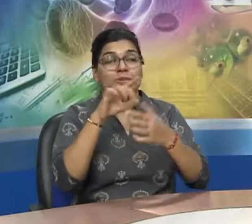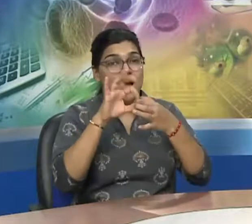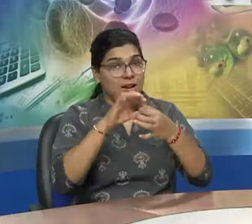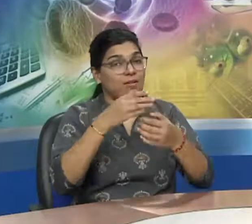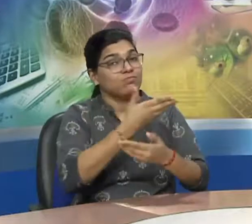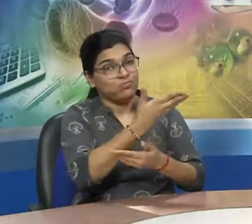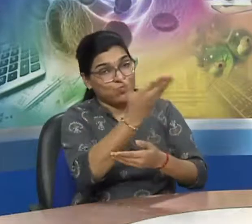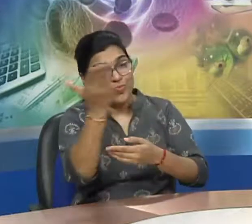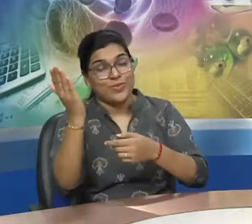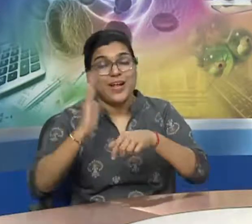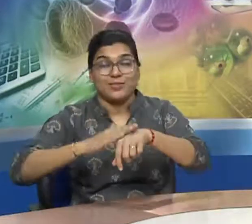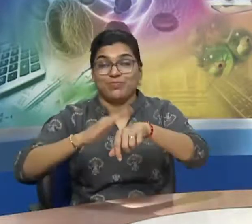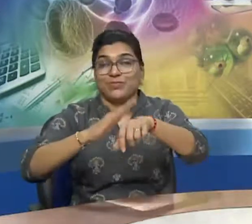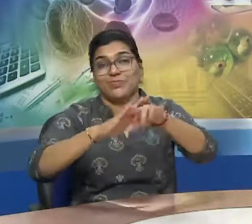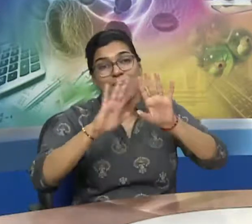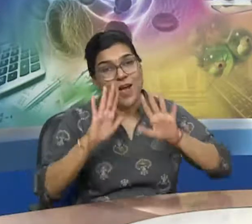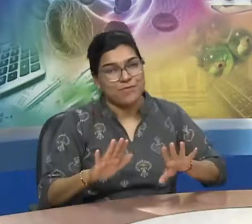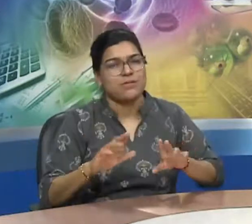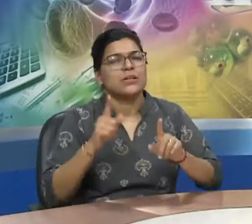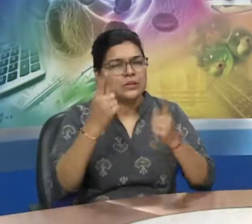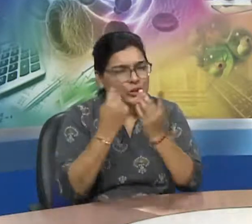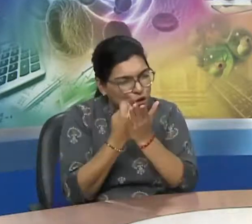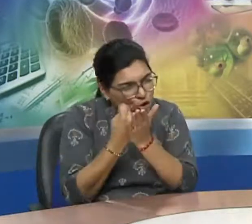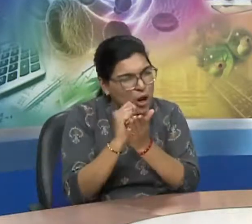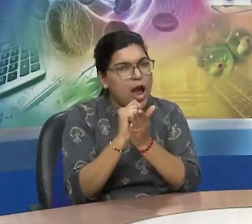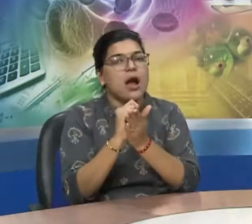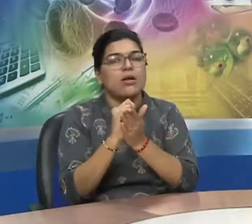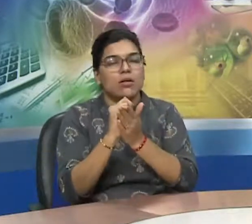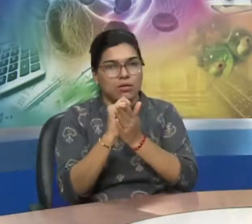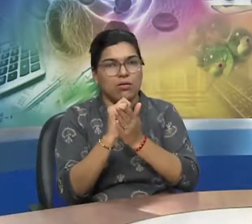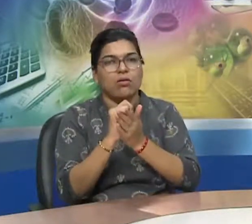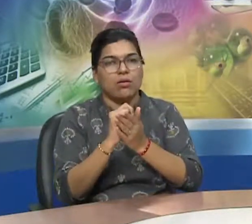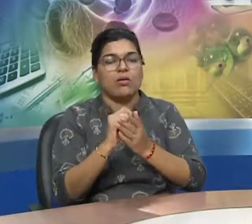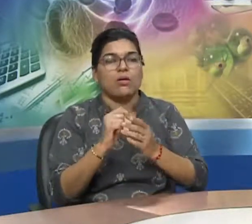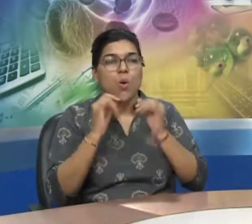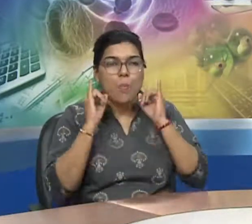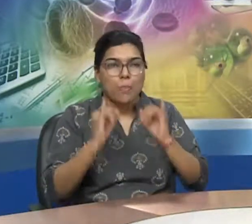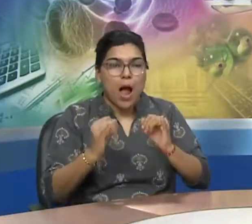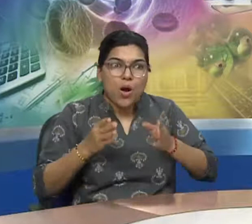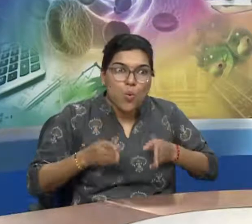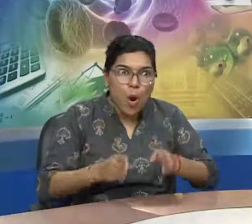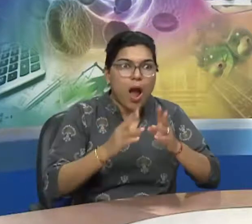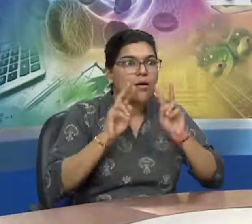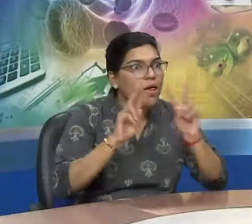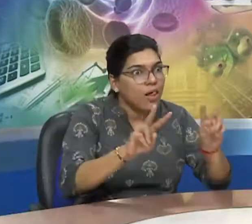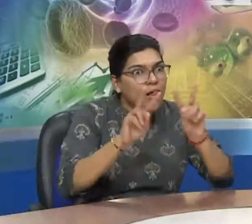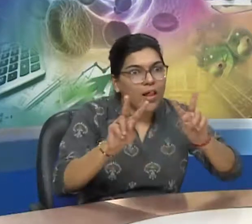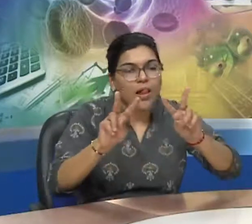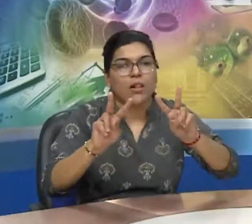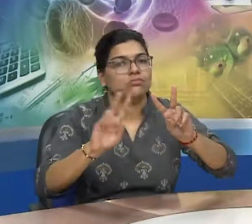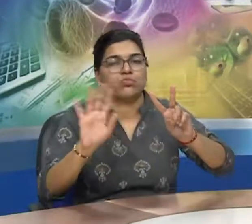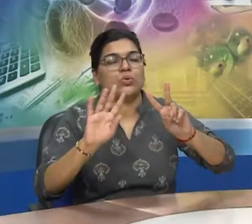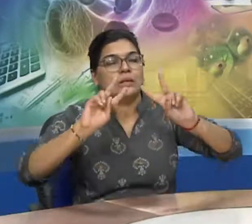poem is about the comparison of the old time and the new time. So you all should try to